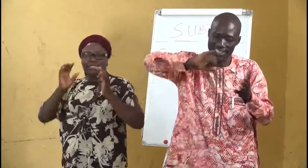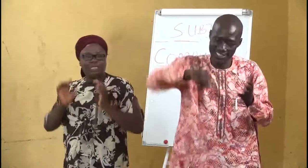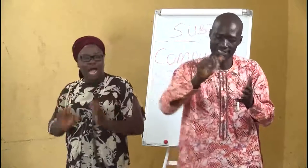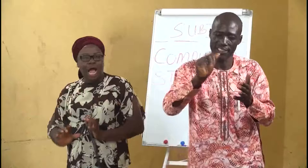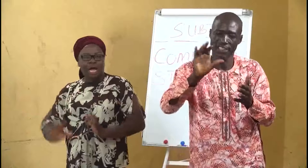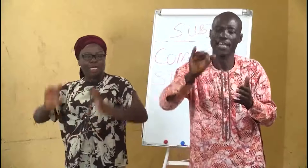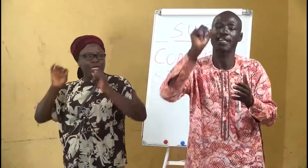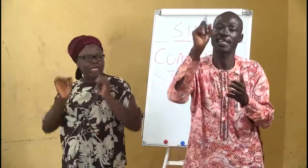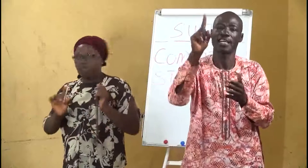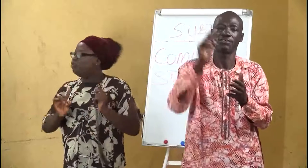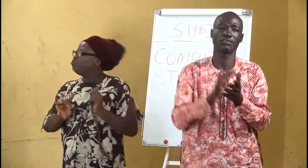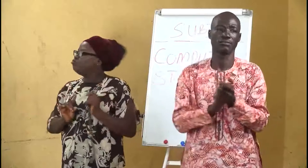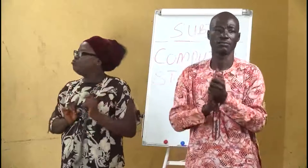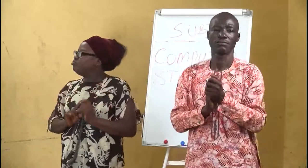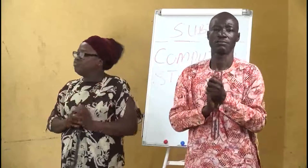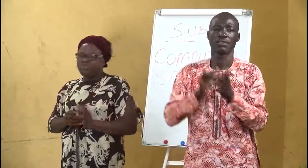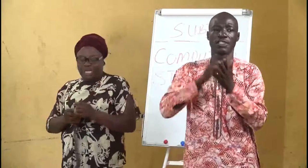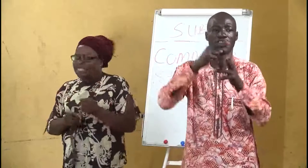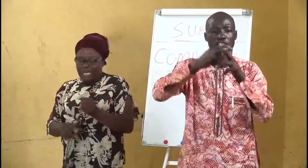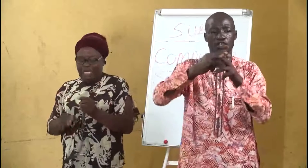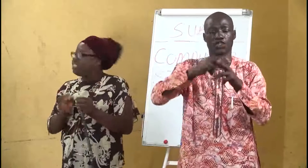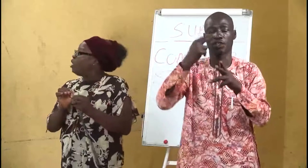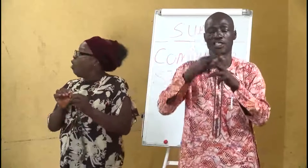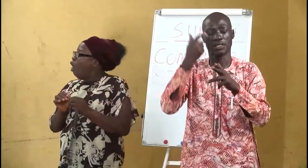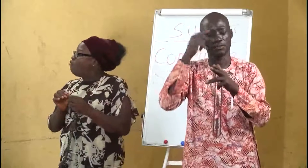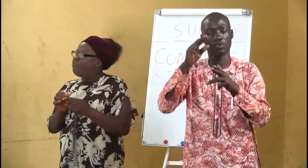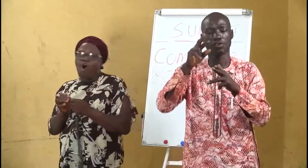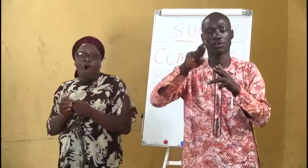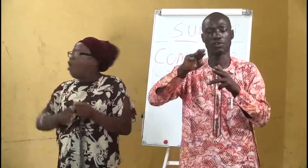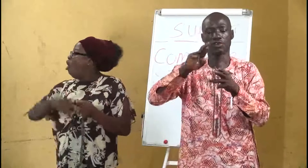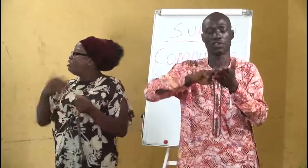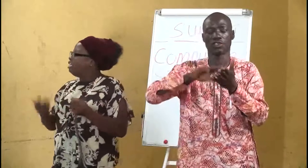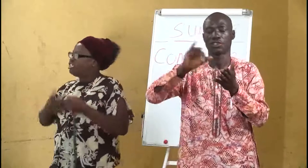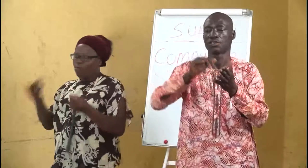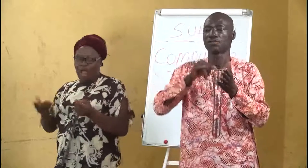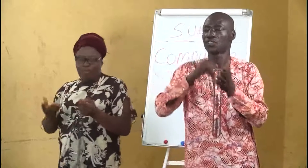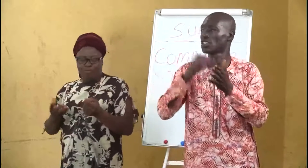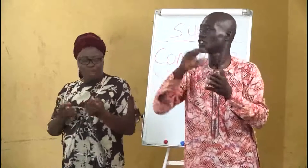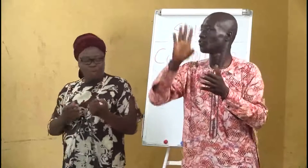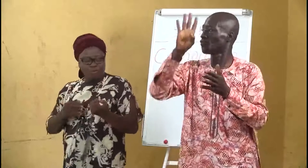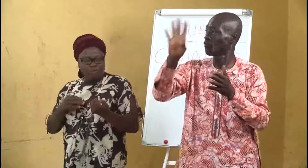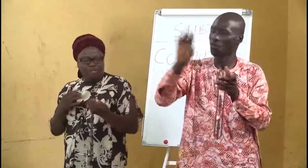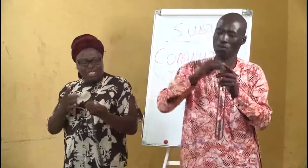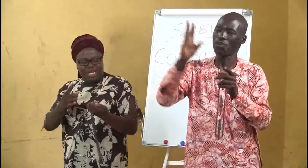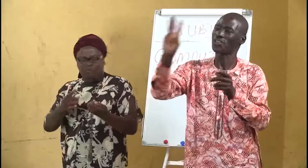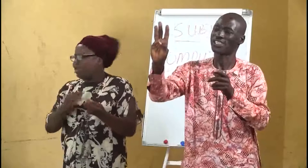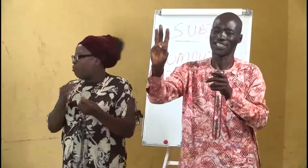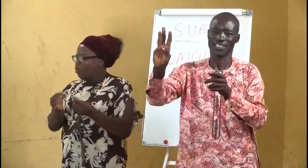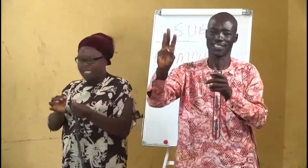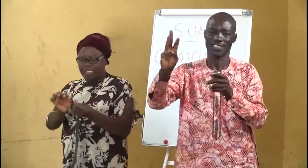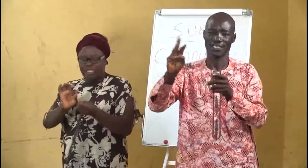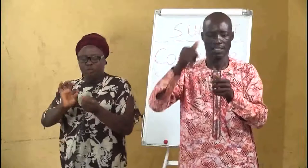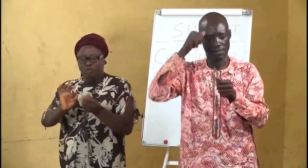registered jack 11. It is on 4 or 6 wire. Presently, the